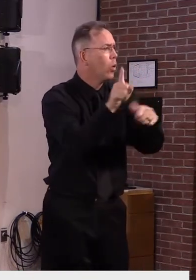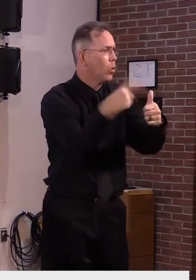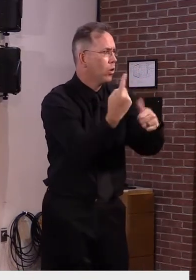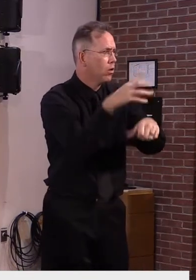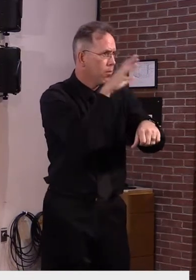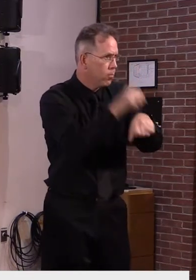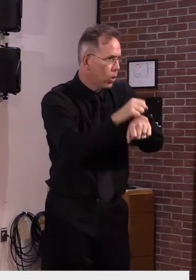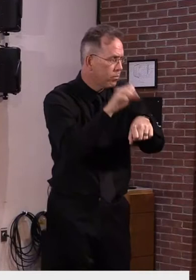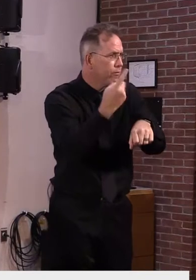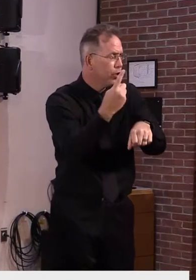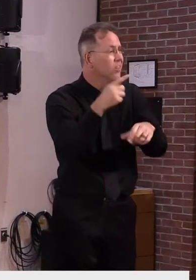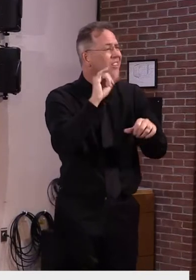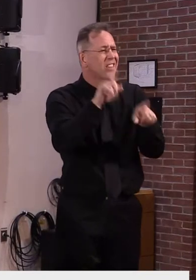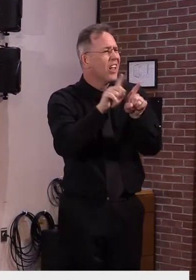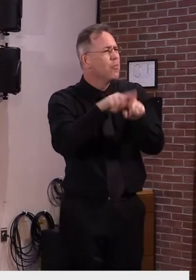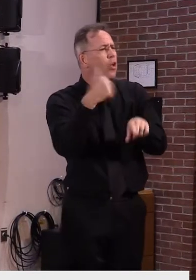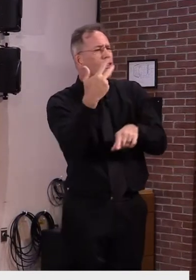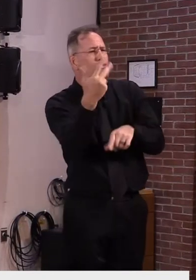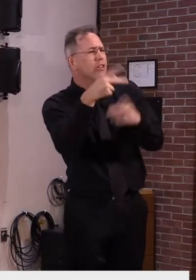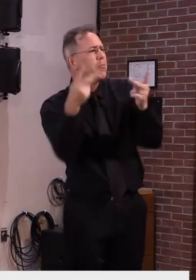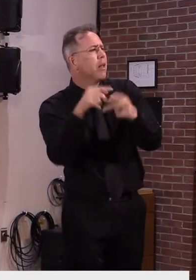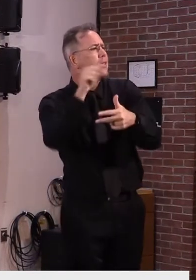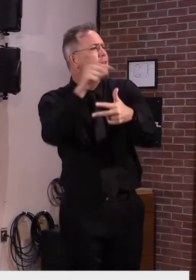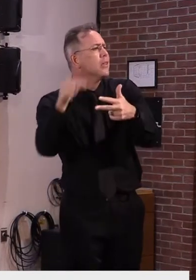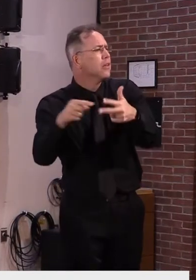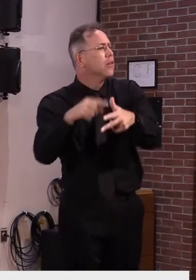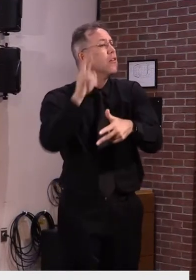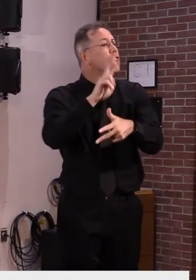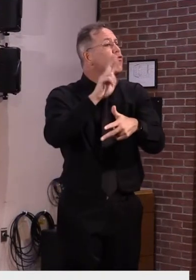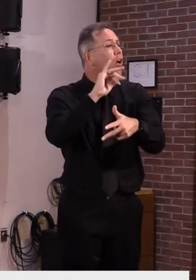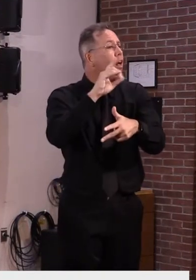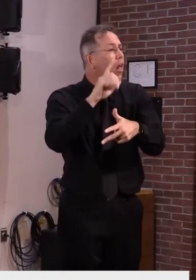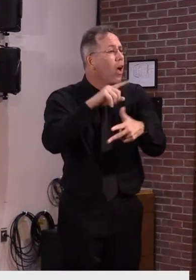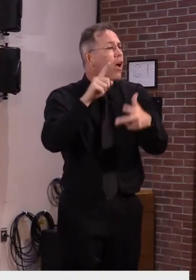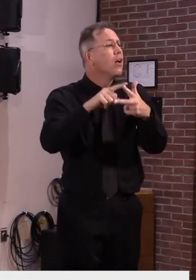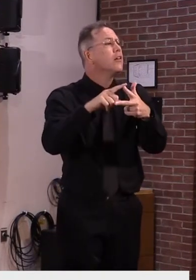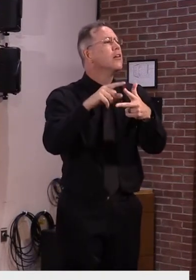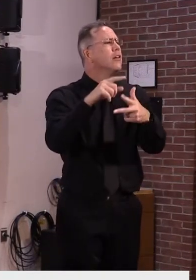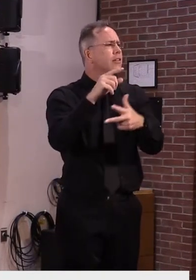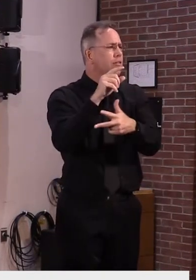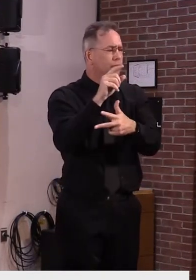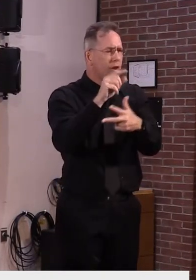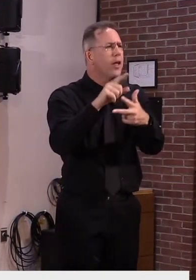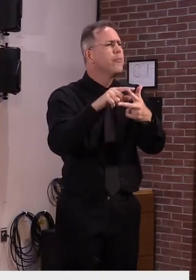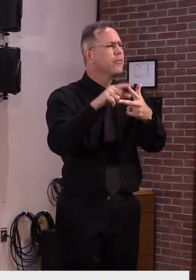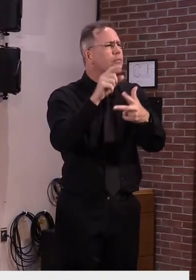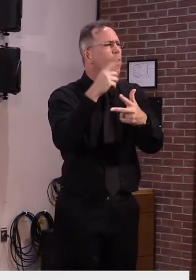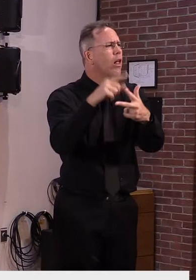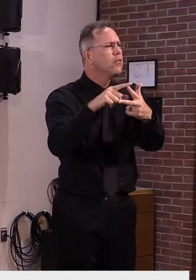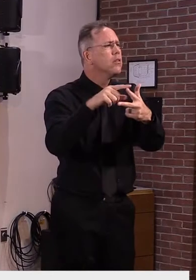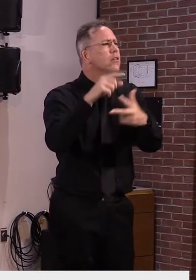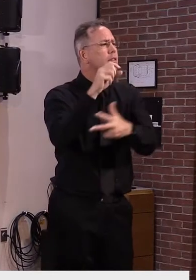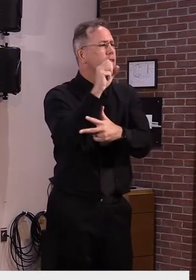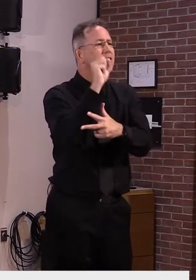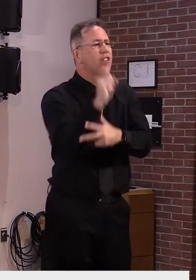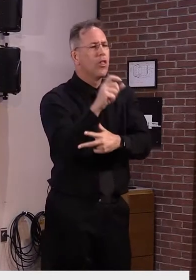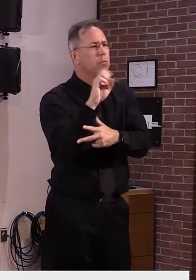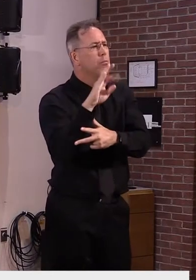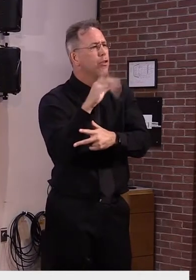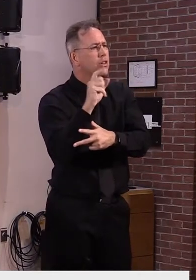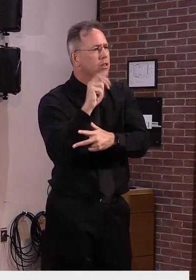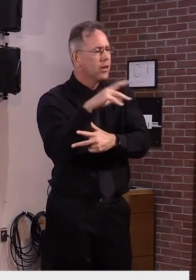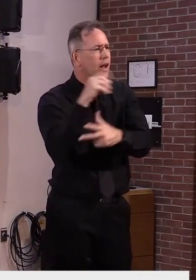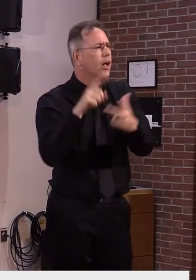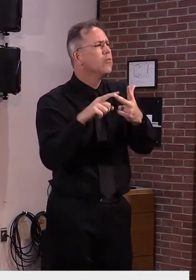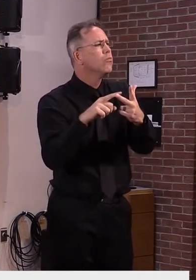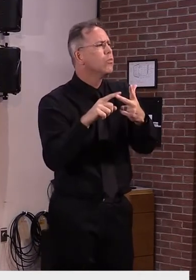in addition to the Montpelier, South Burlington, and Rutland offices we opened last month. I want to remind folks that